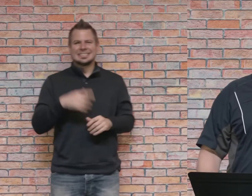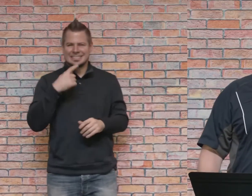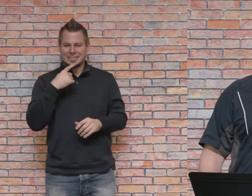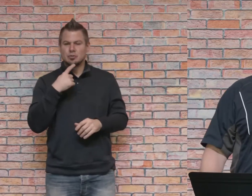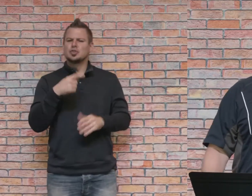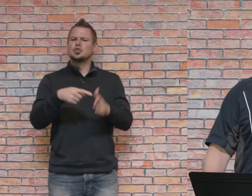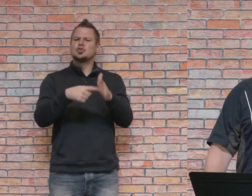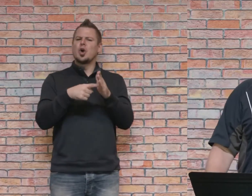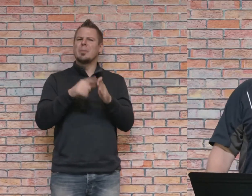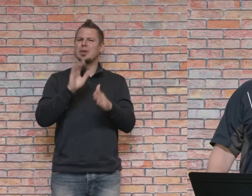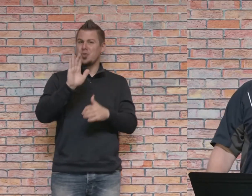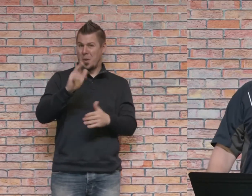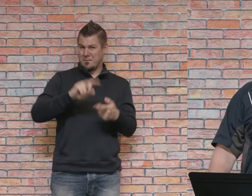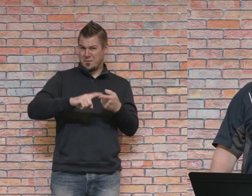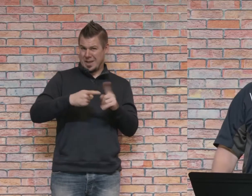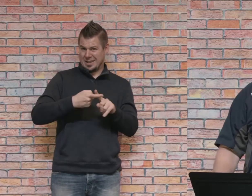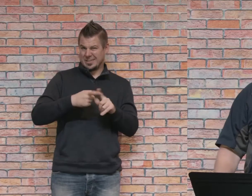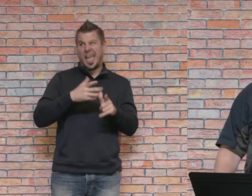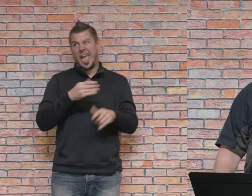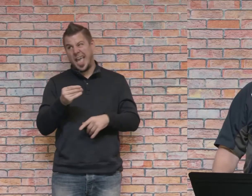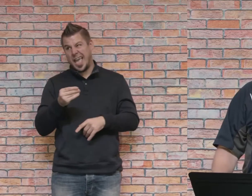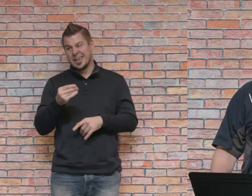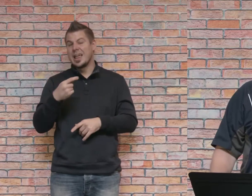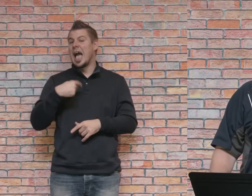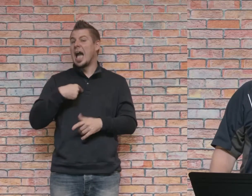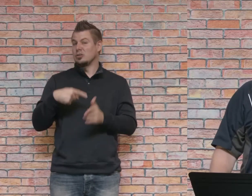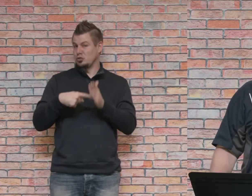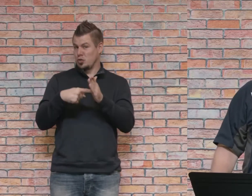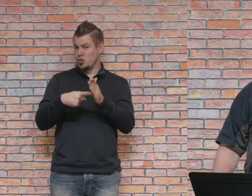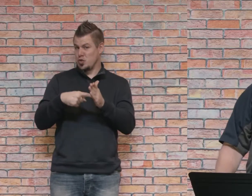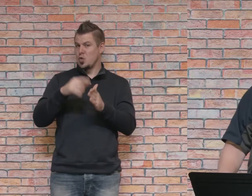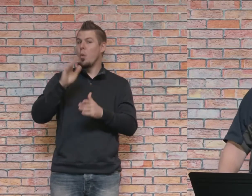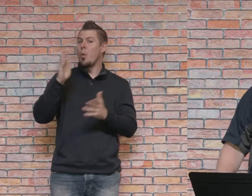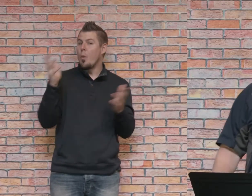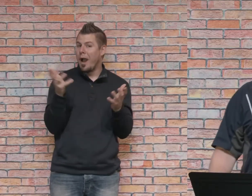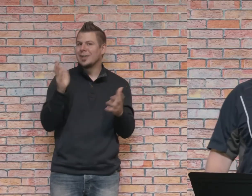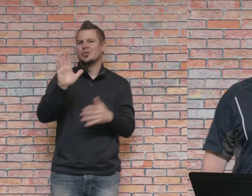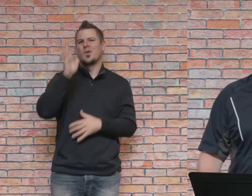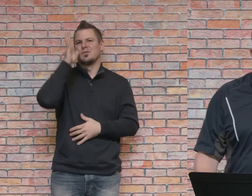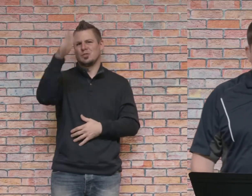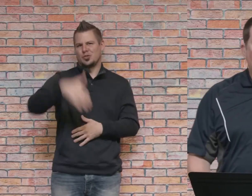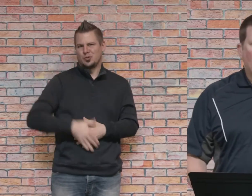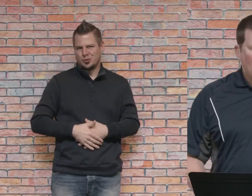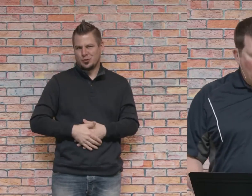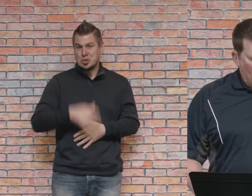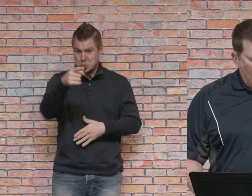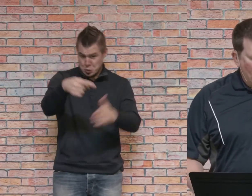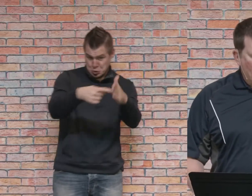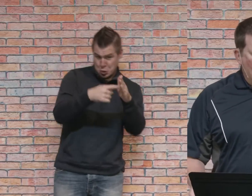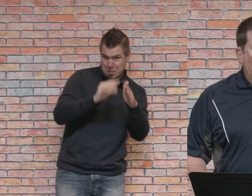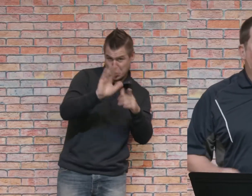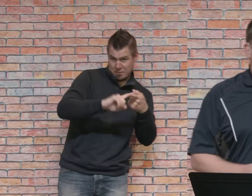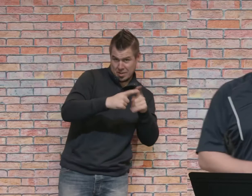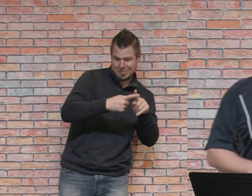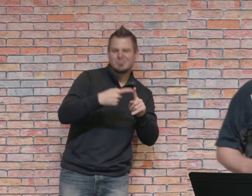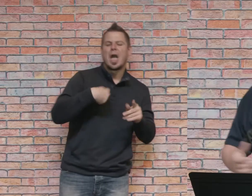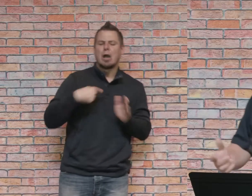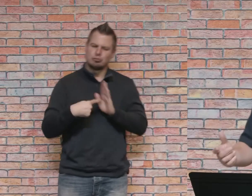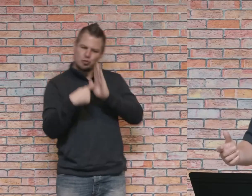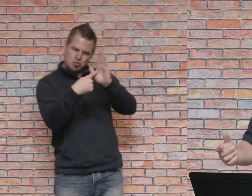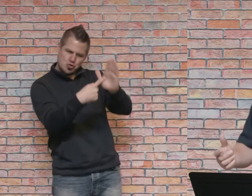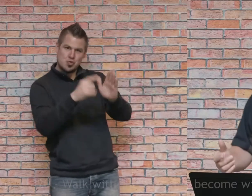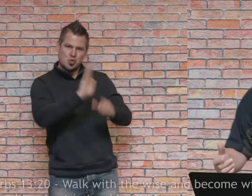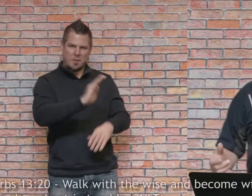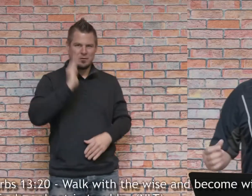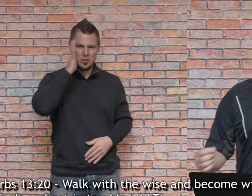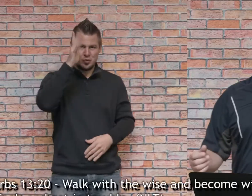friends, and I'll show you your future. Show me your friends, and I'll show you your future. Proverbs 13:20